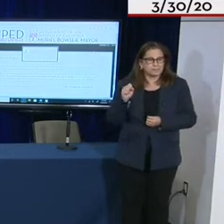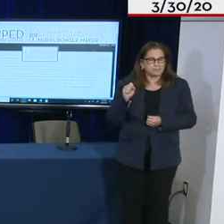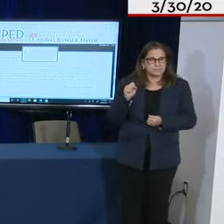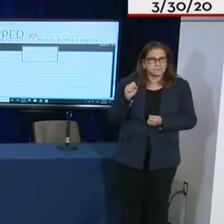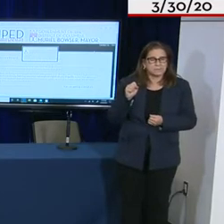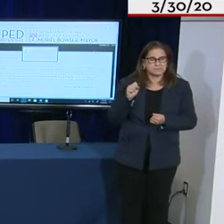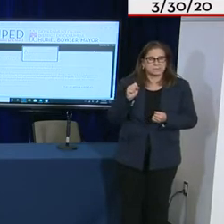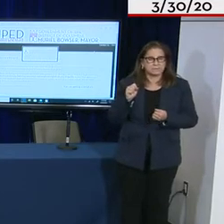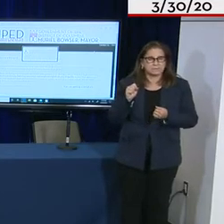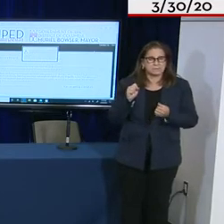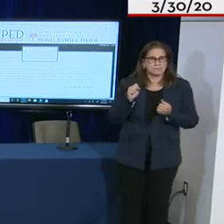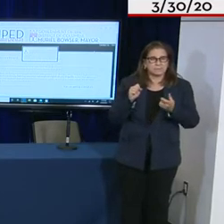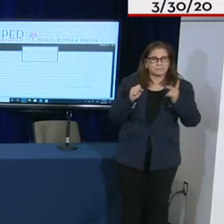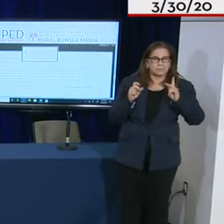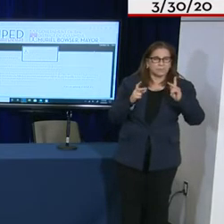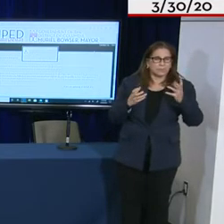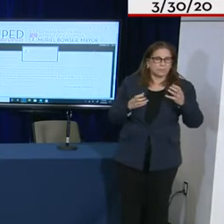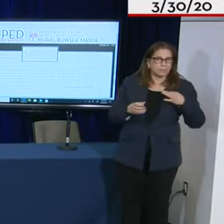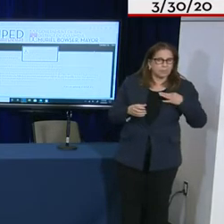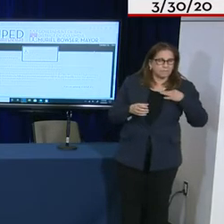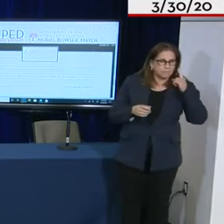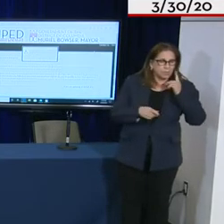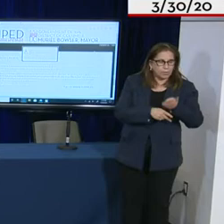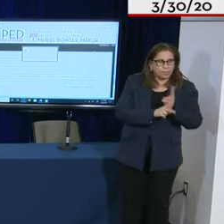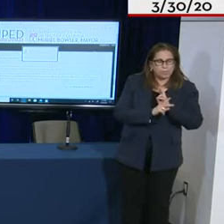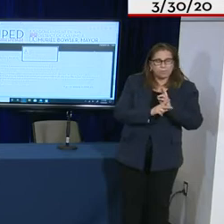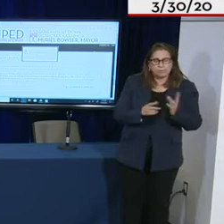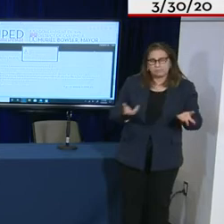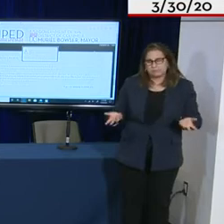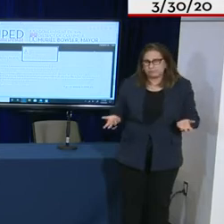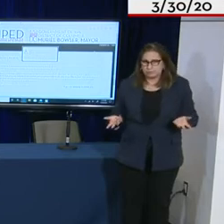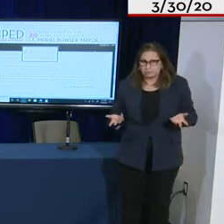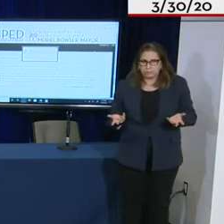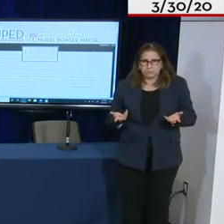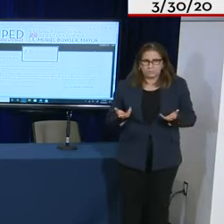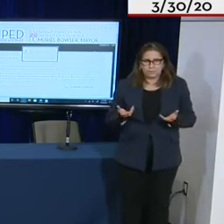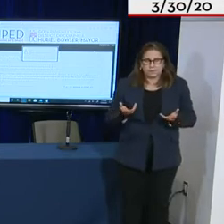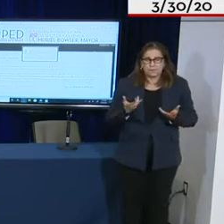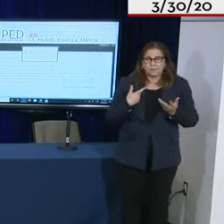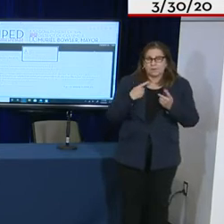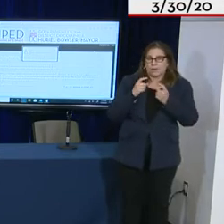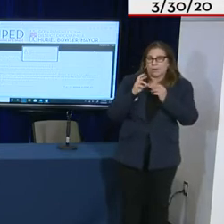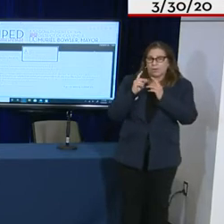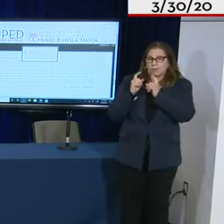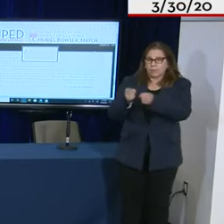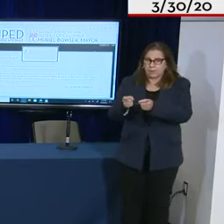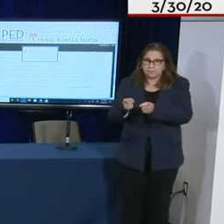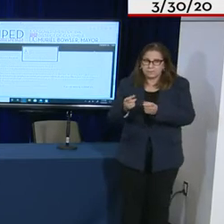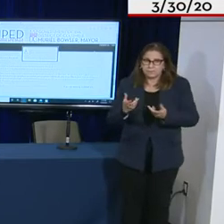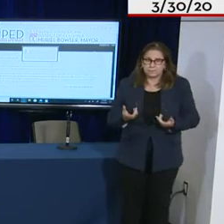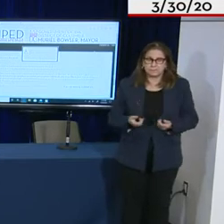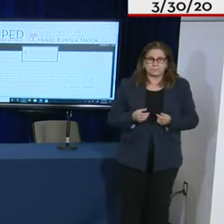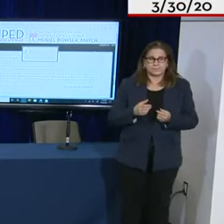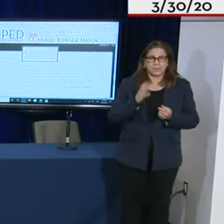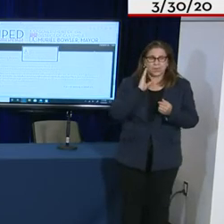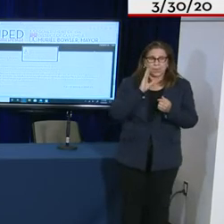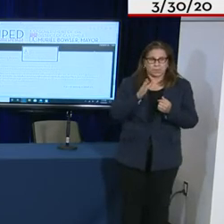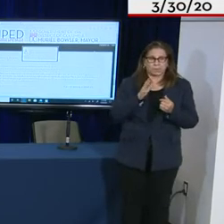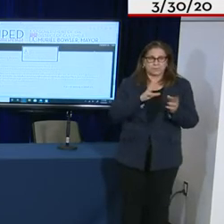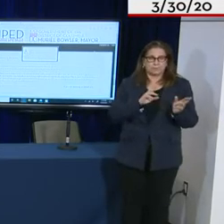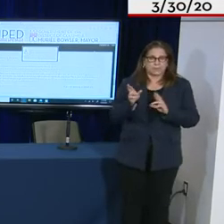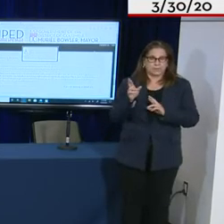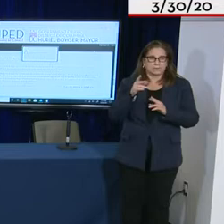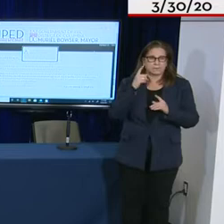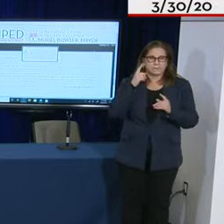that are applying for those loans, for the grants, they will be in good shape to apply for the SBA loan funds. We want to